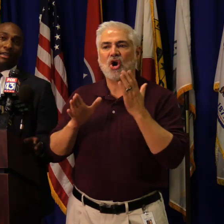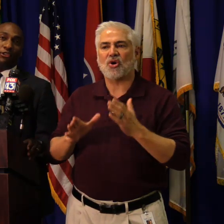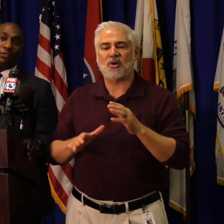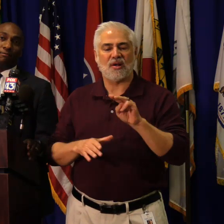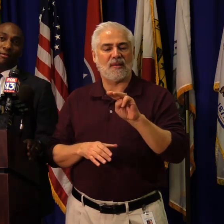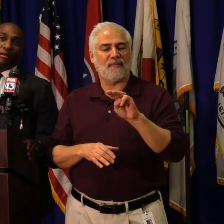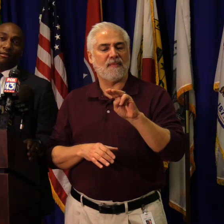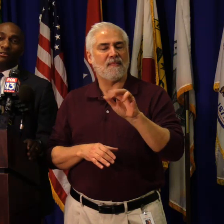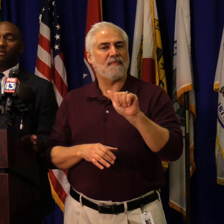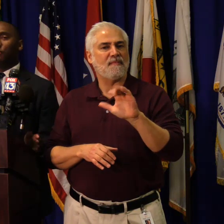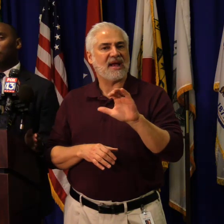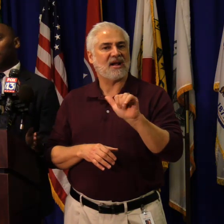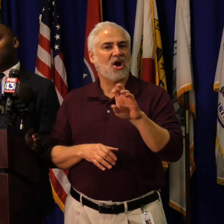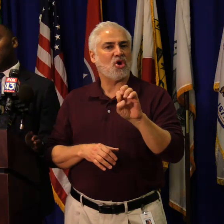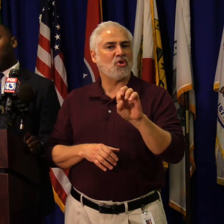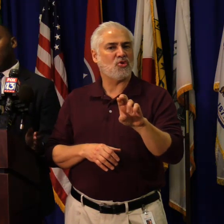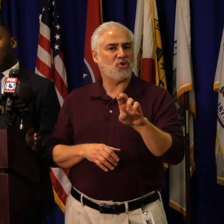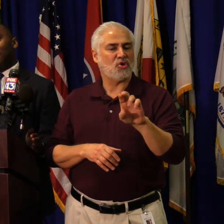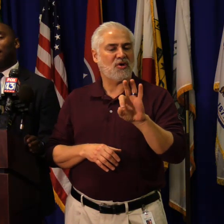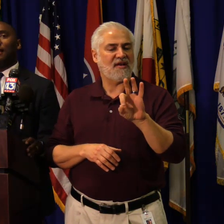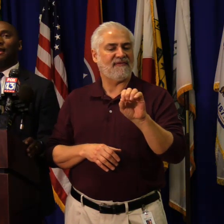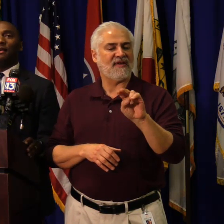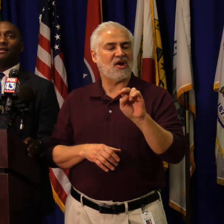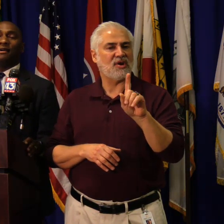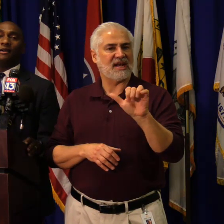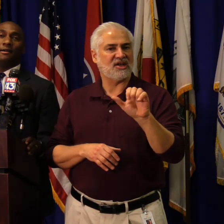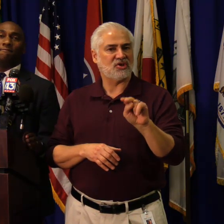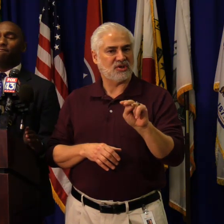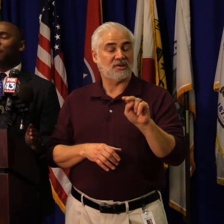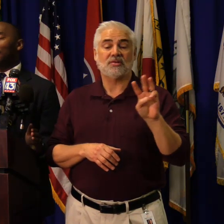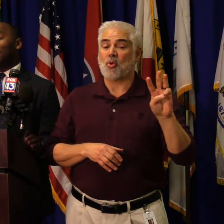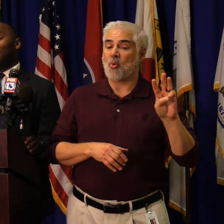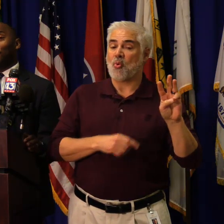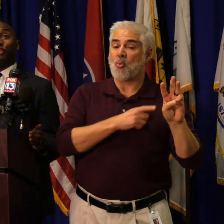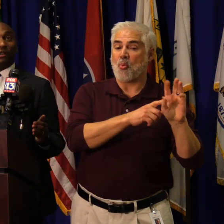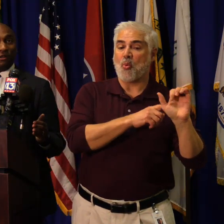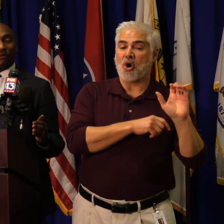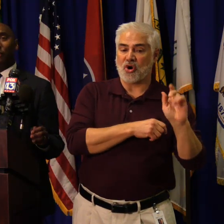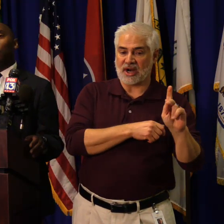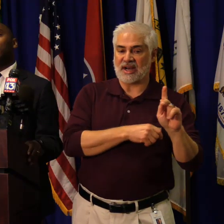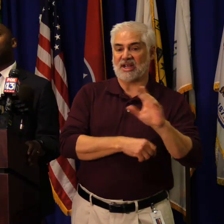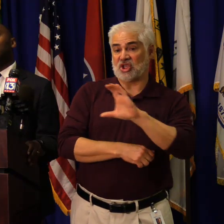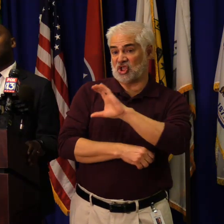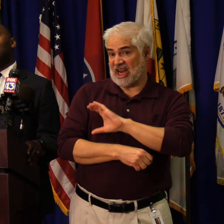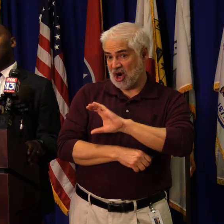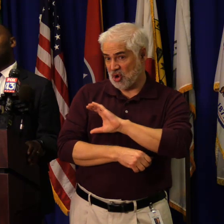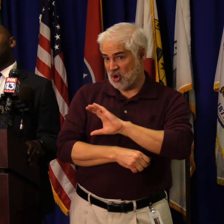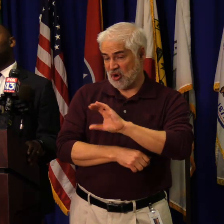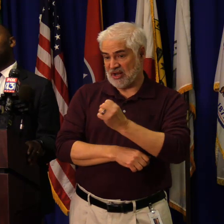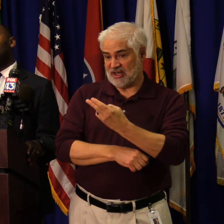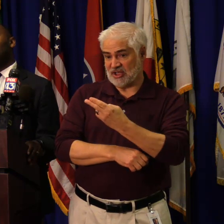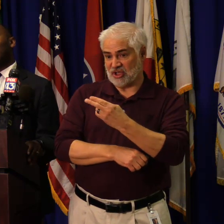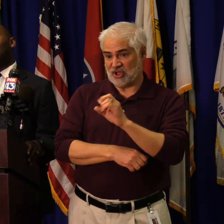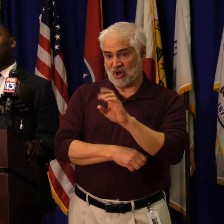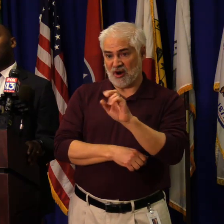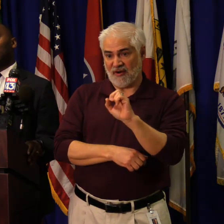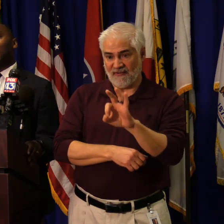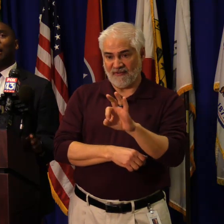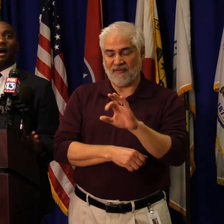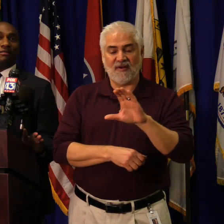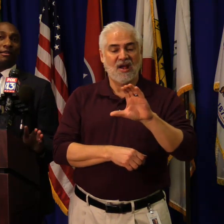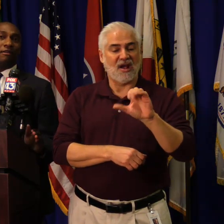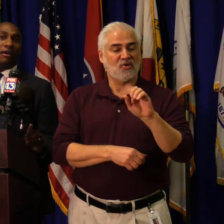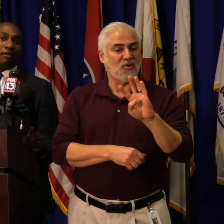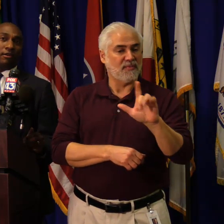MacArthur Foundation. So District Attorney Wyrick and the sheriff, of course, and the criminal court clerk,